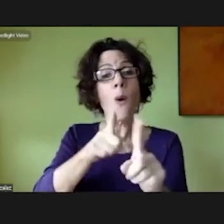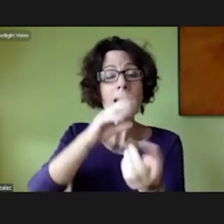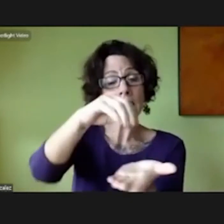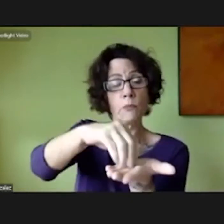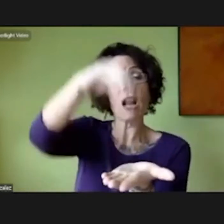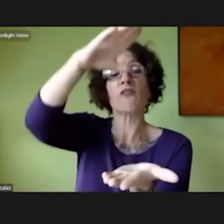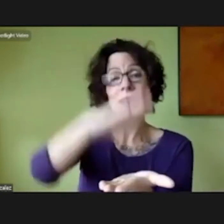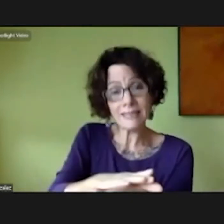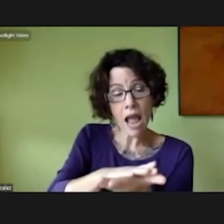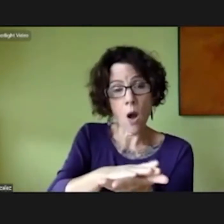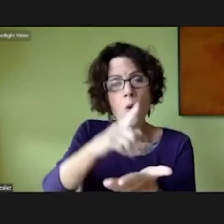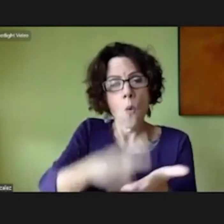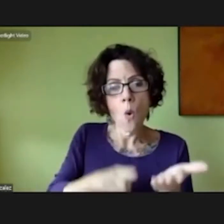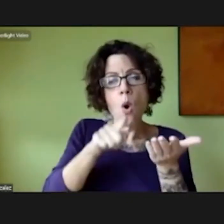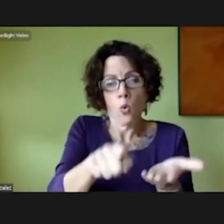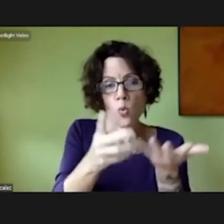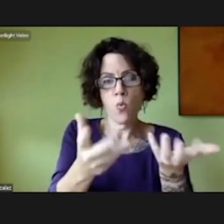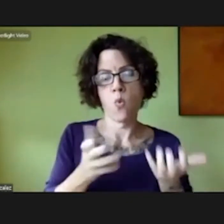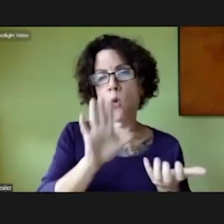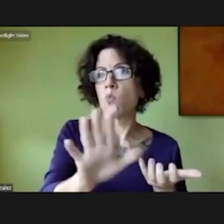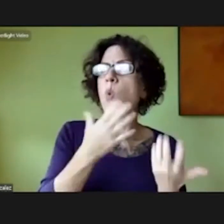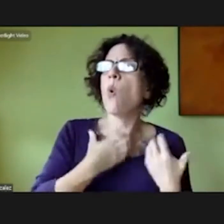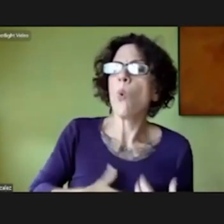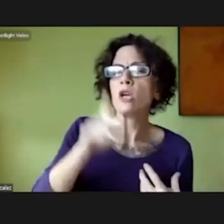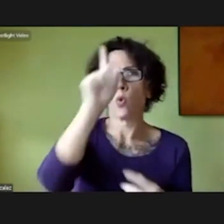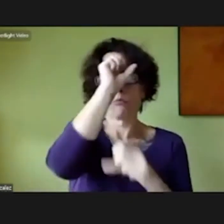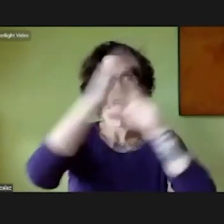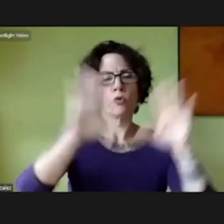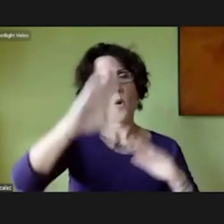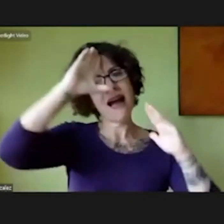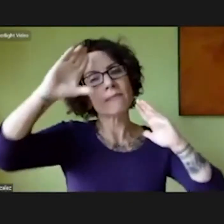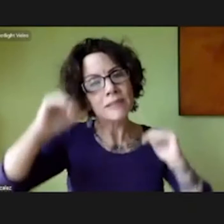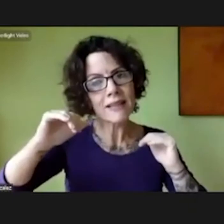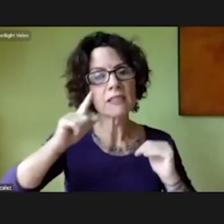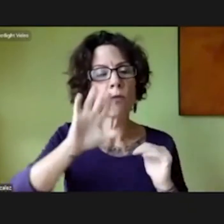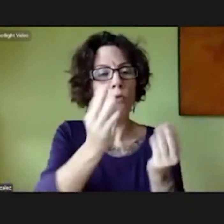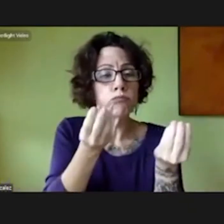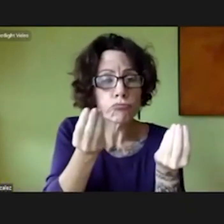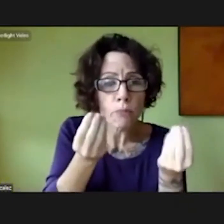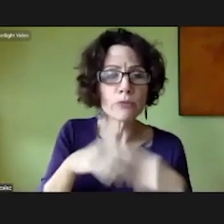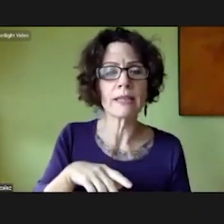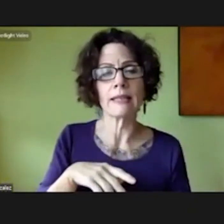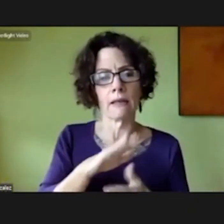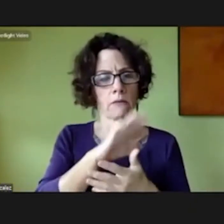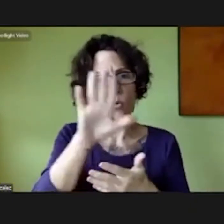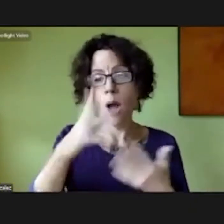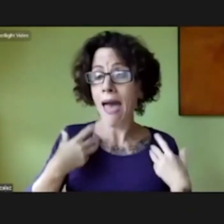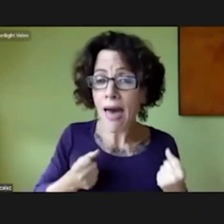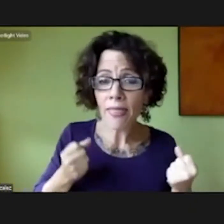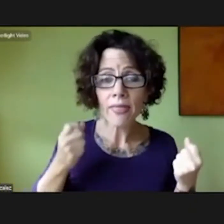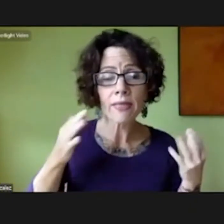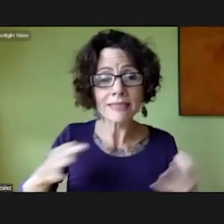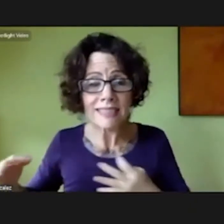your needs are and what you want. The goal of the estate plan is to document what